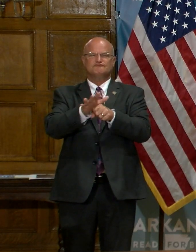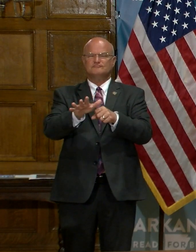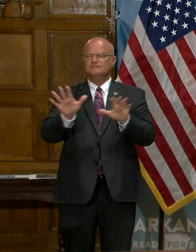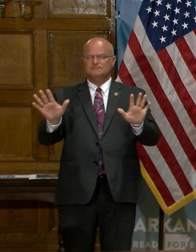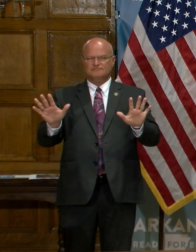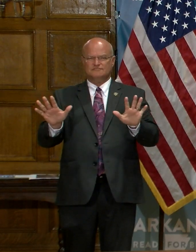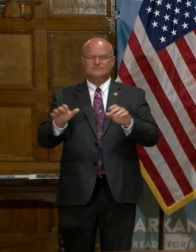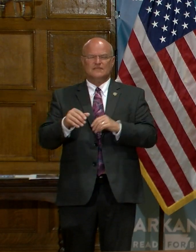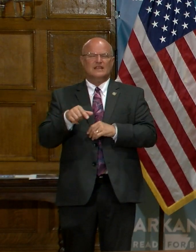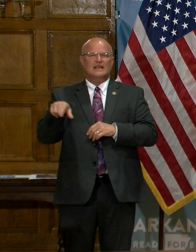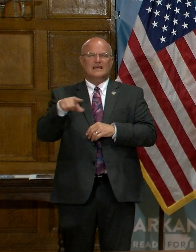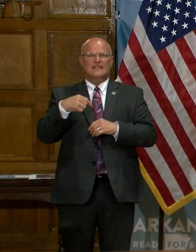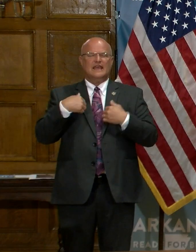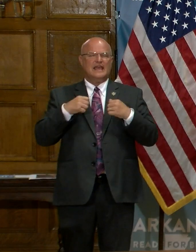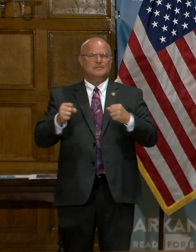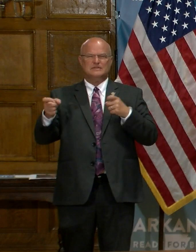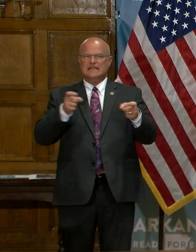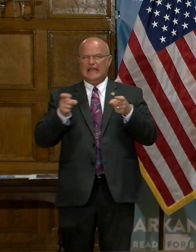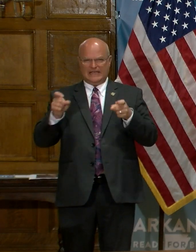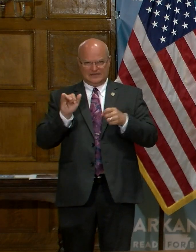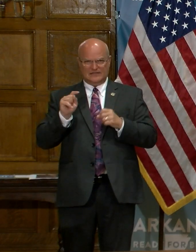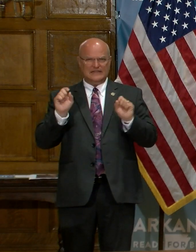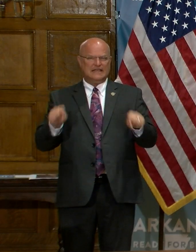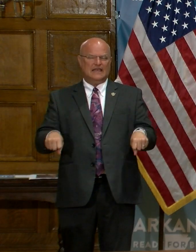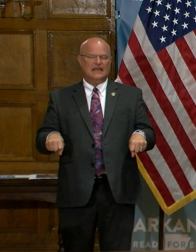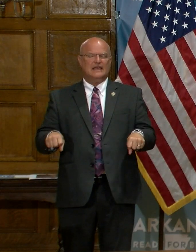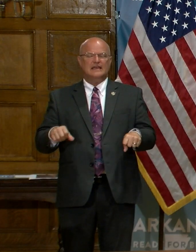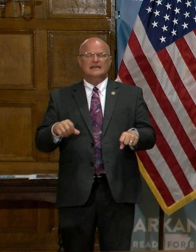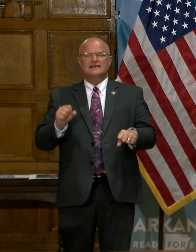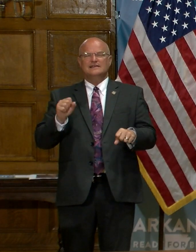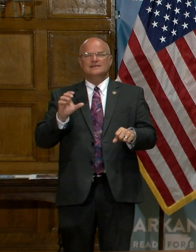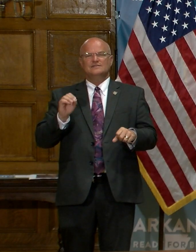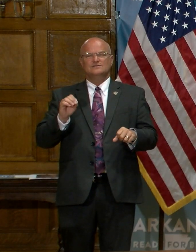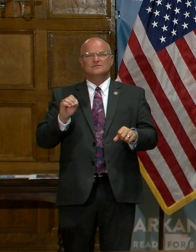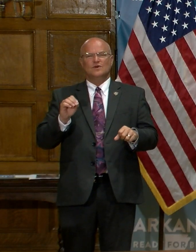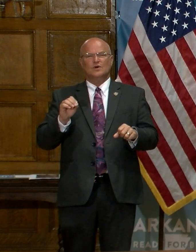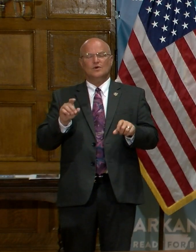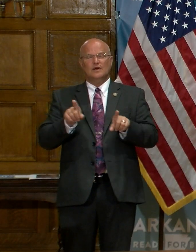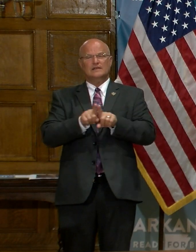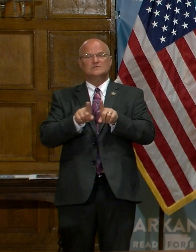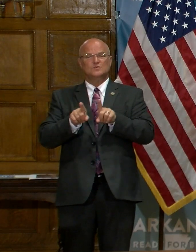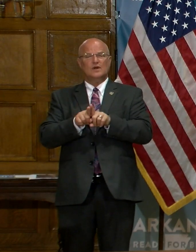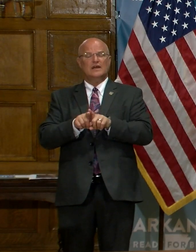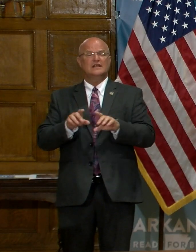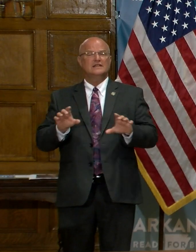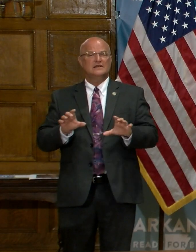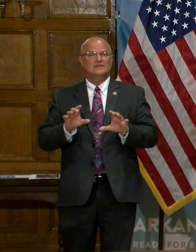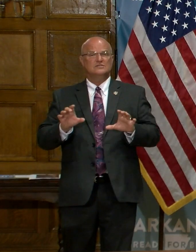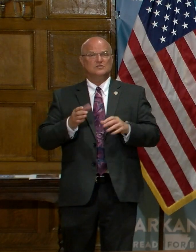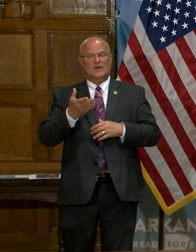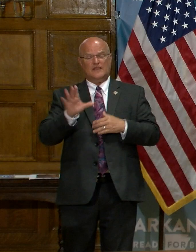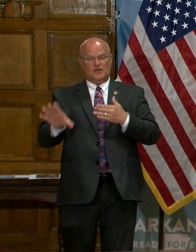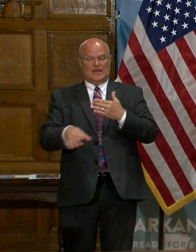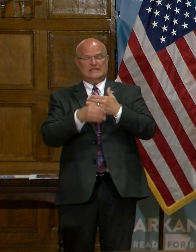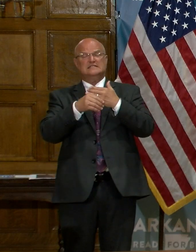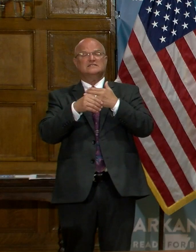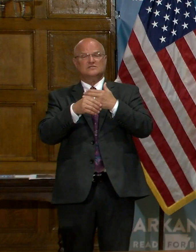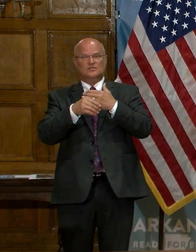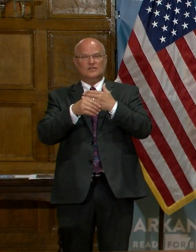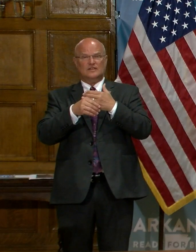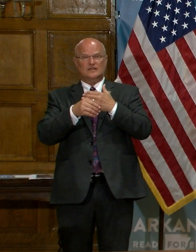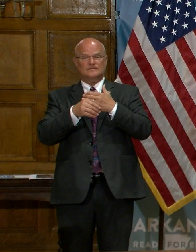supplied. They are able to handle it, and so, as well as doing their